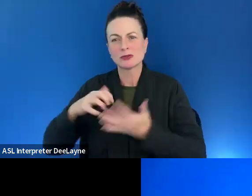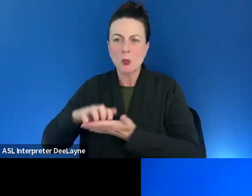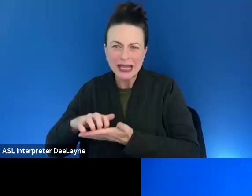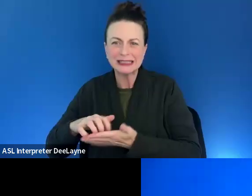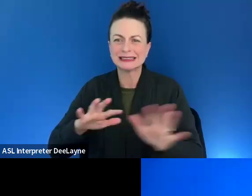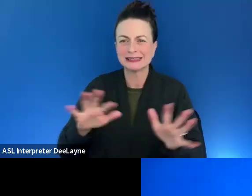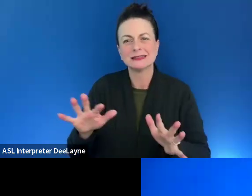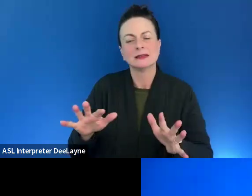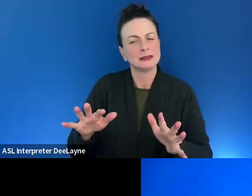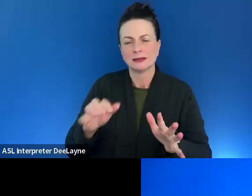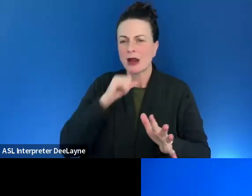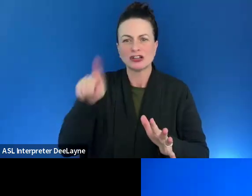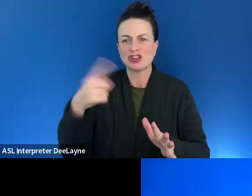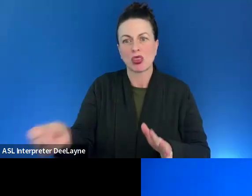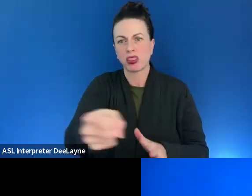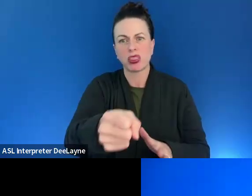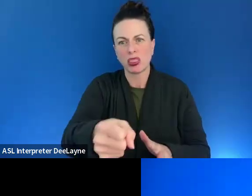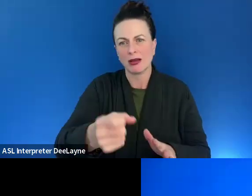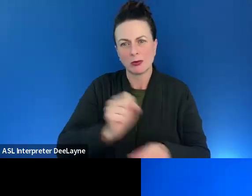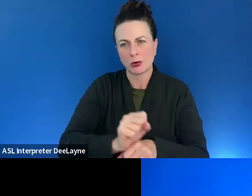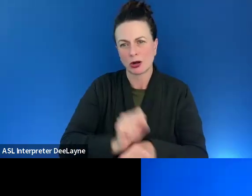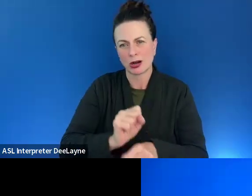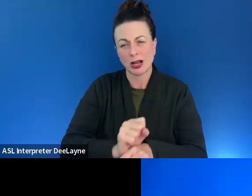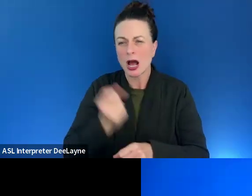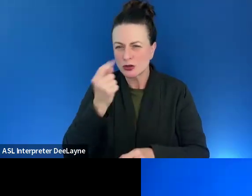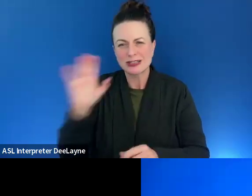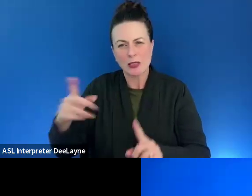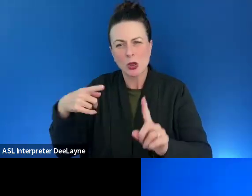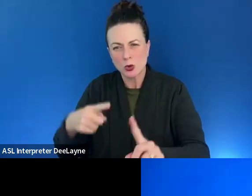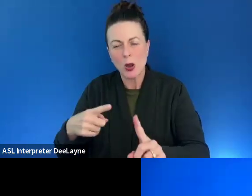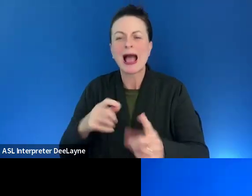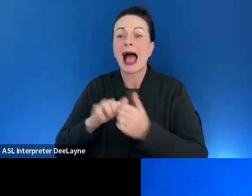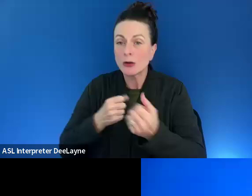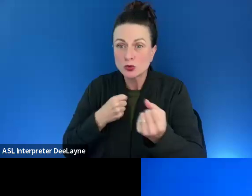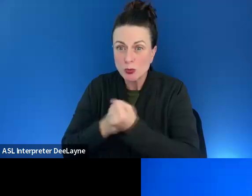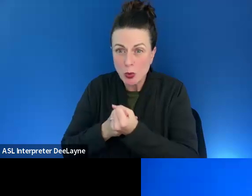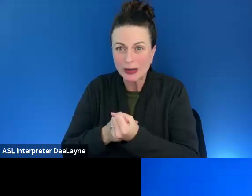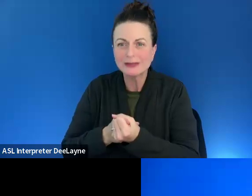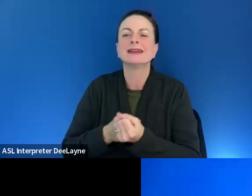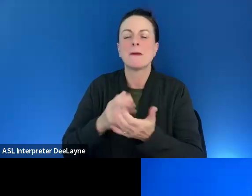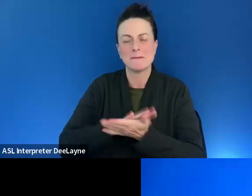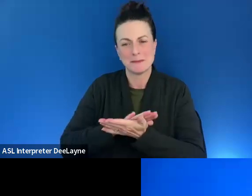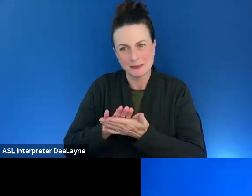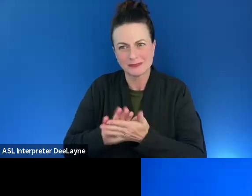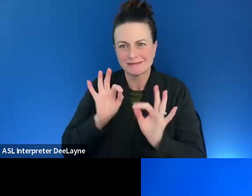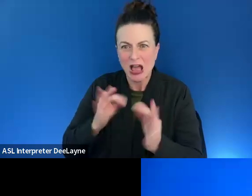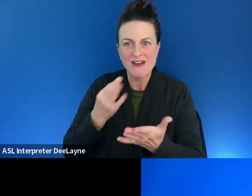weaknesses are, really understanding where they want to go and what we can do to support them in becoming financially stable, which